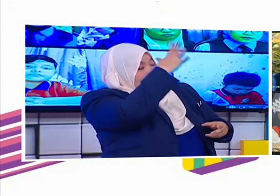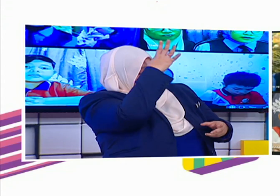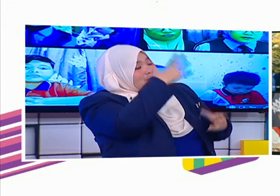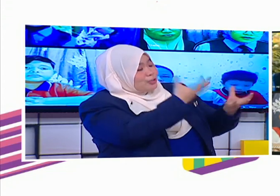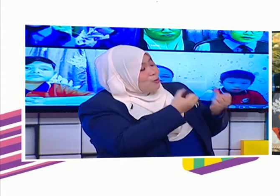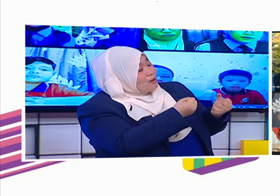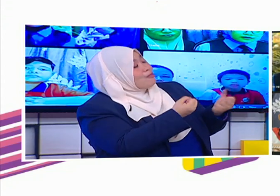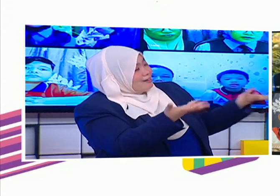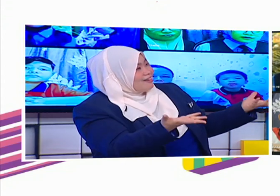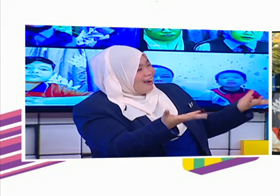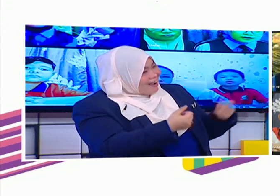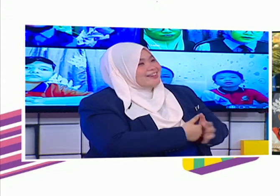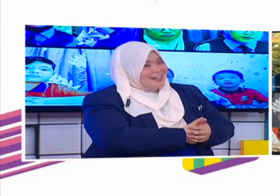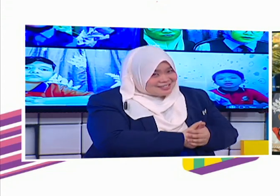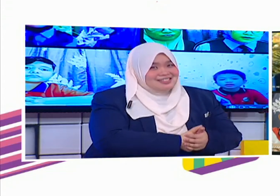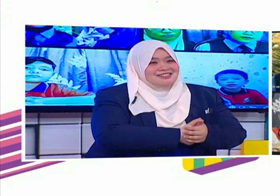is mom and father one, what?